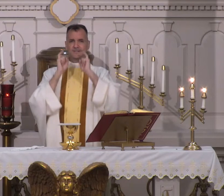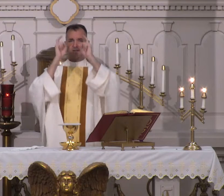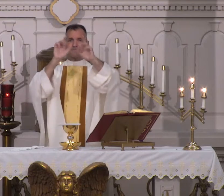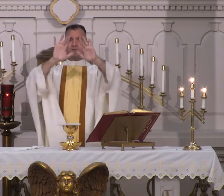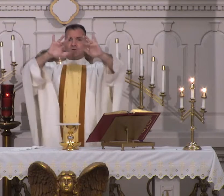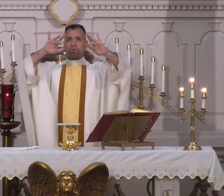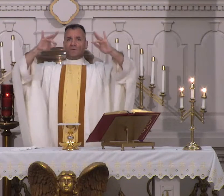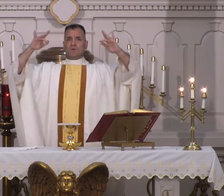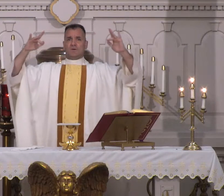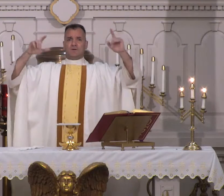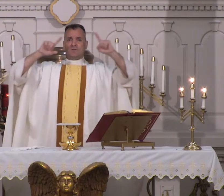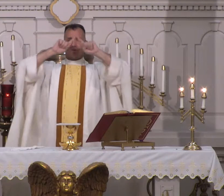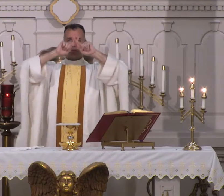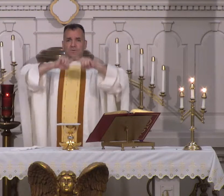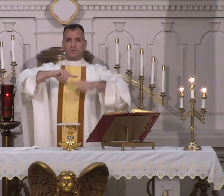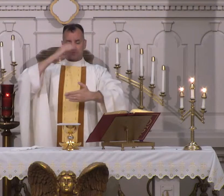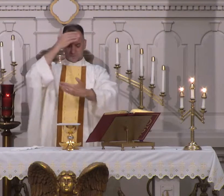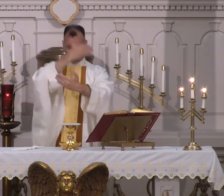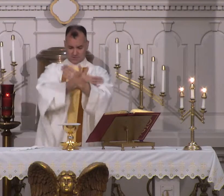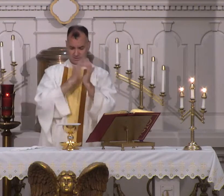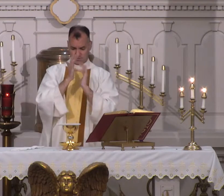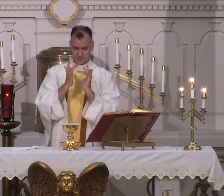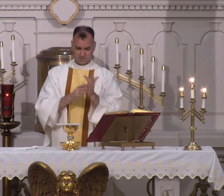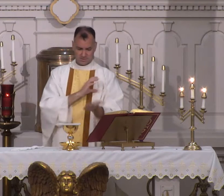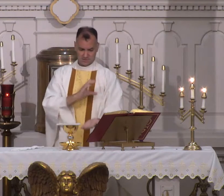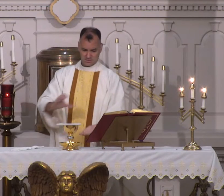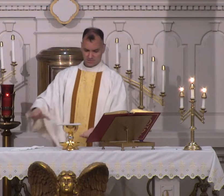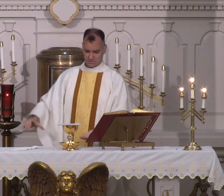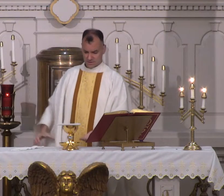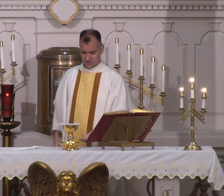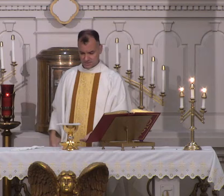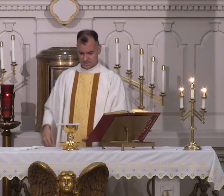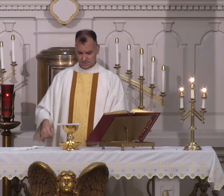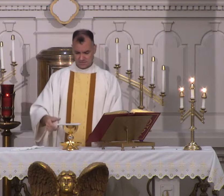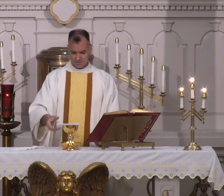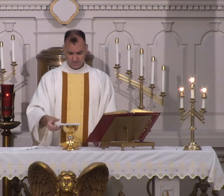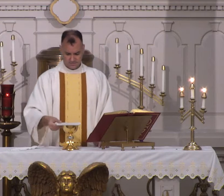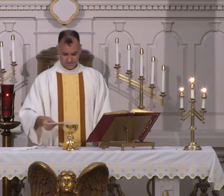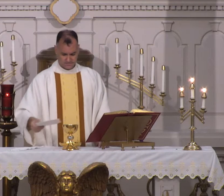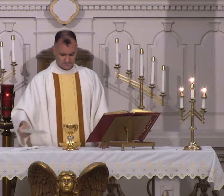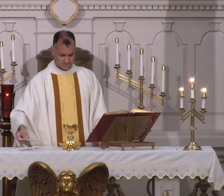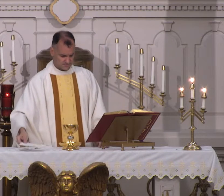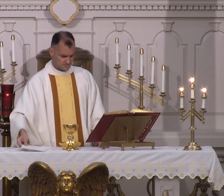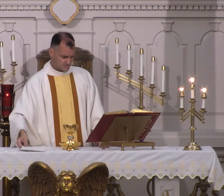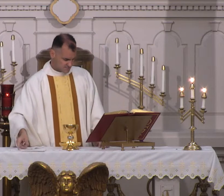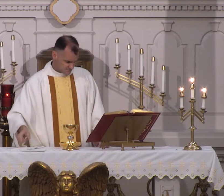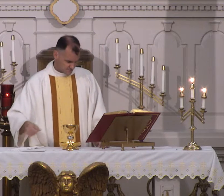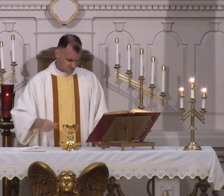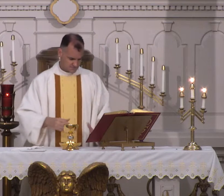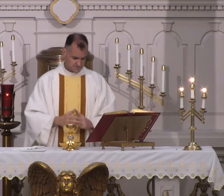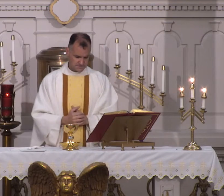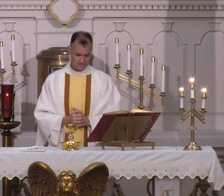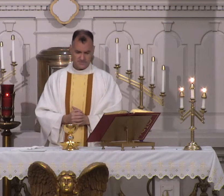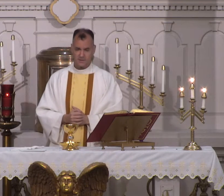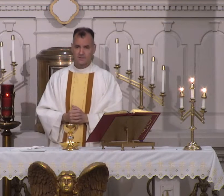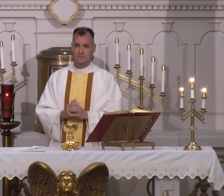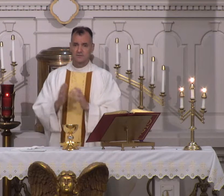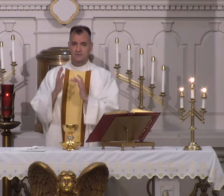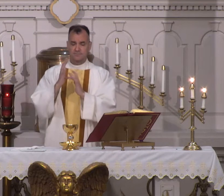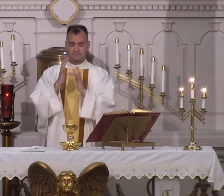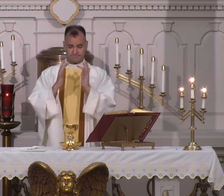life. We may praise and glorify you through your Son, Jesus Christ.